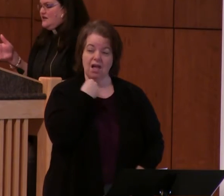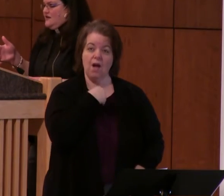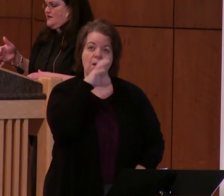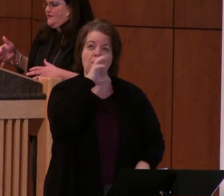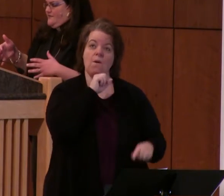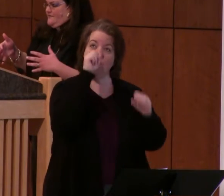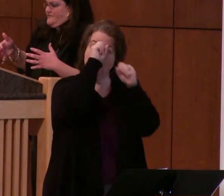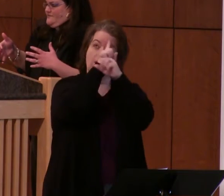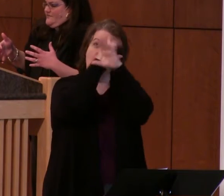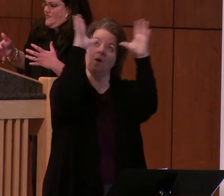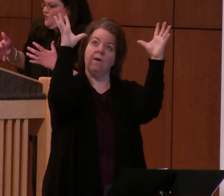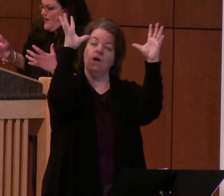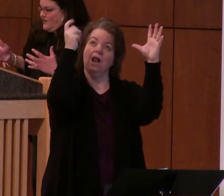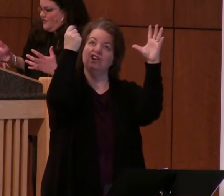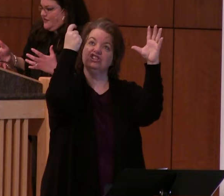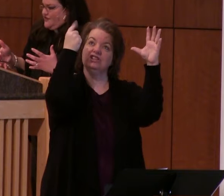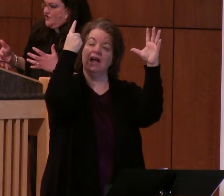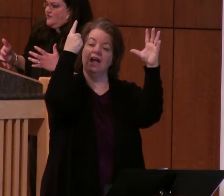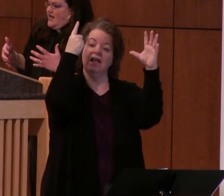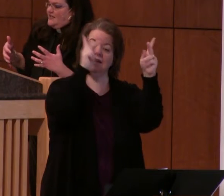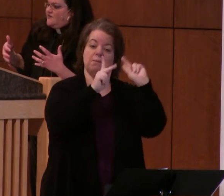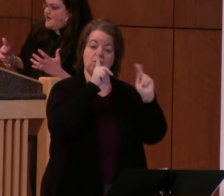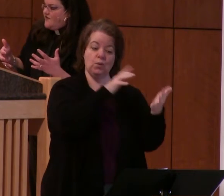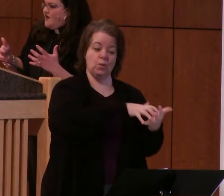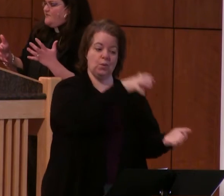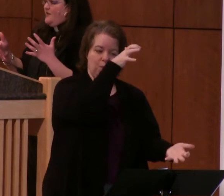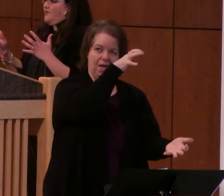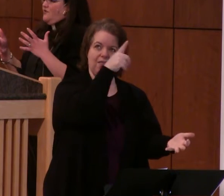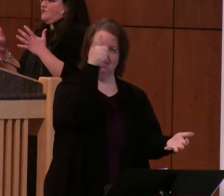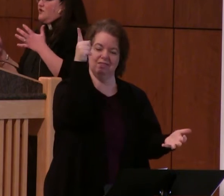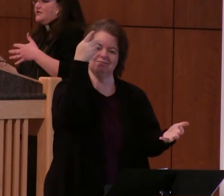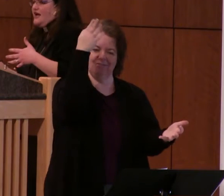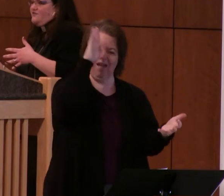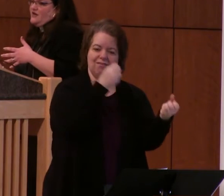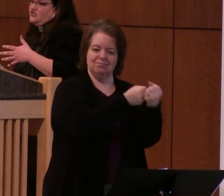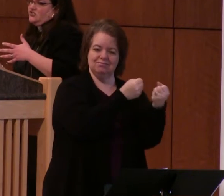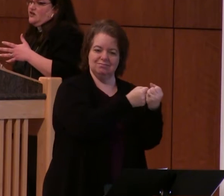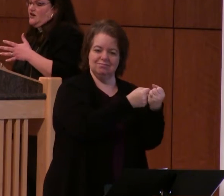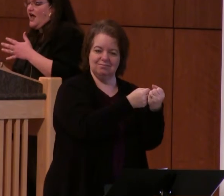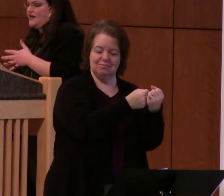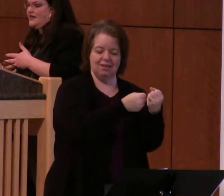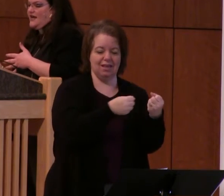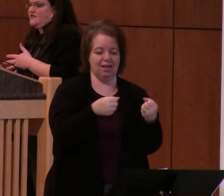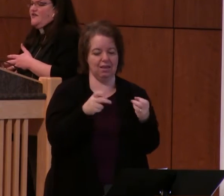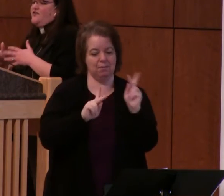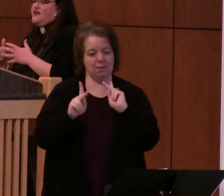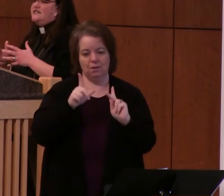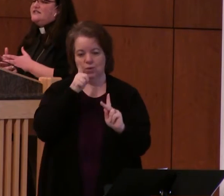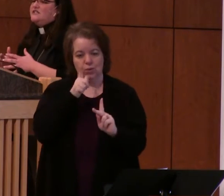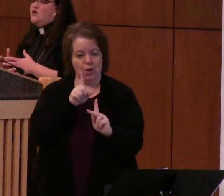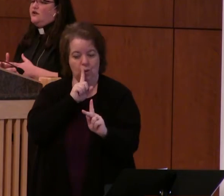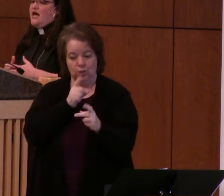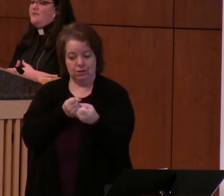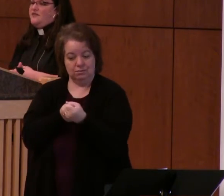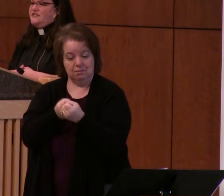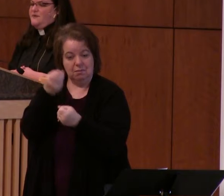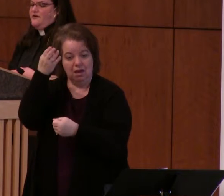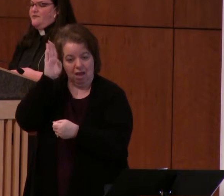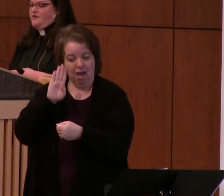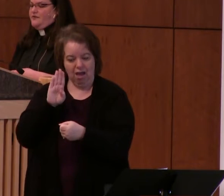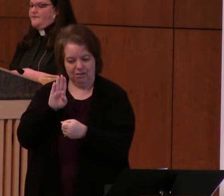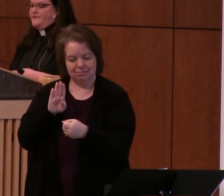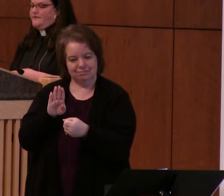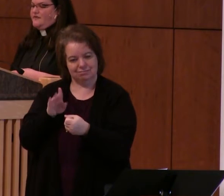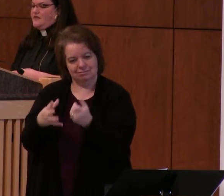that the wealth shows God's favor and people who don't have much are not in God's favor, it doesn't hold up with